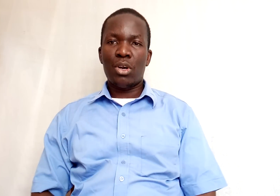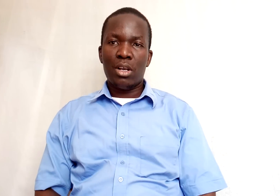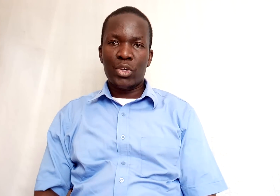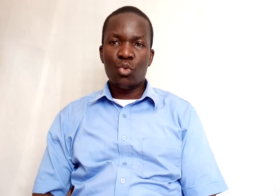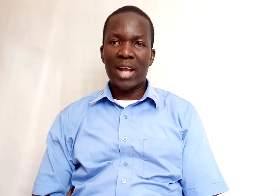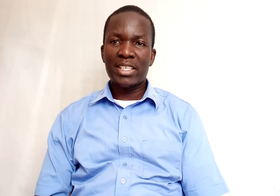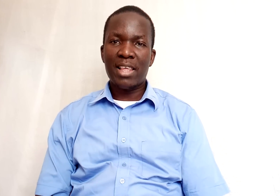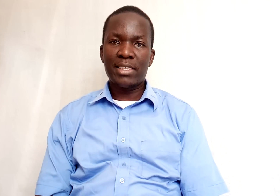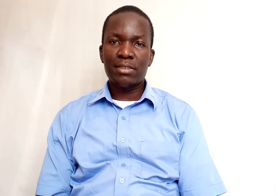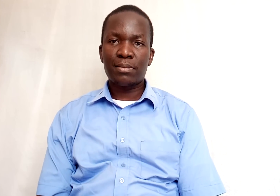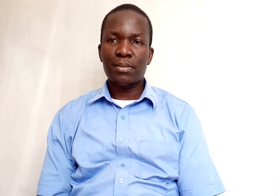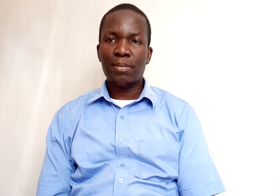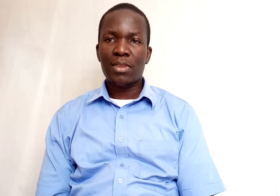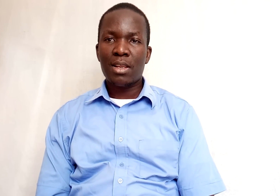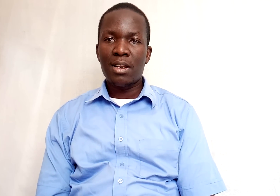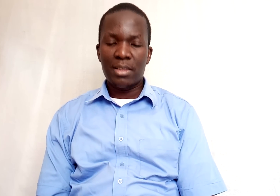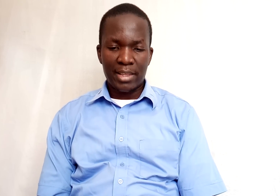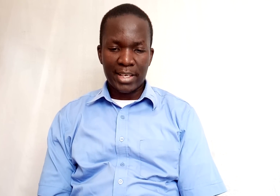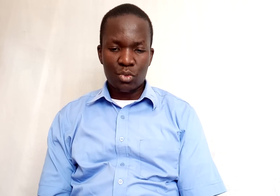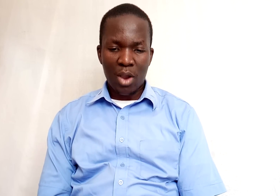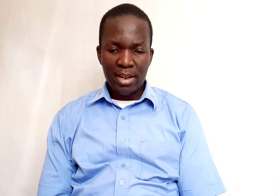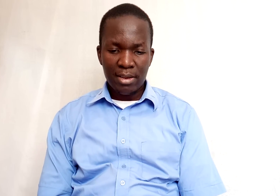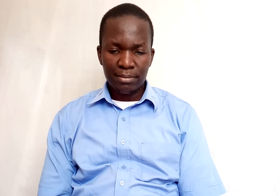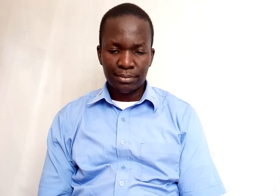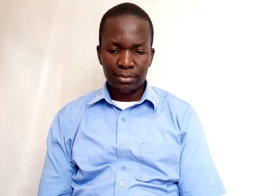which word is that? The next word,